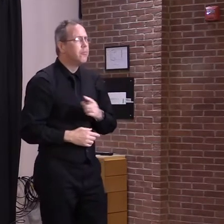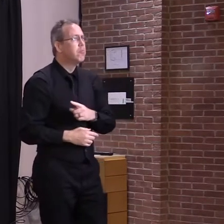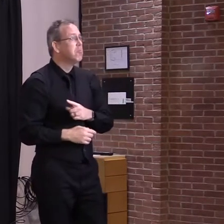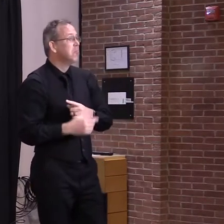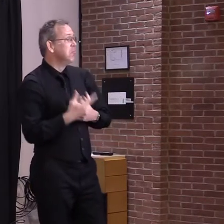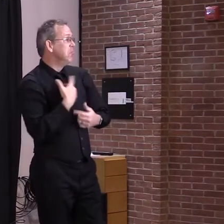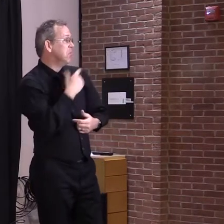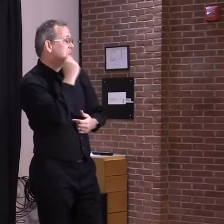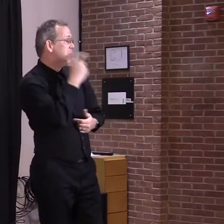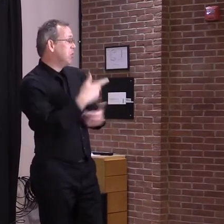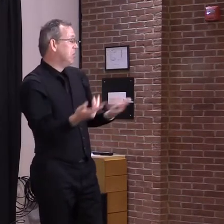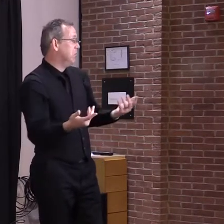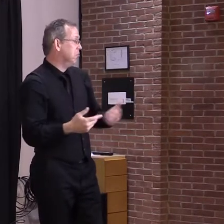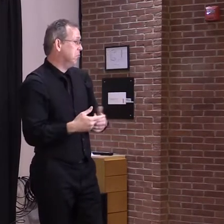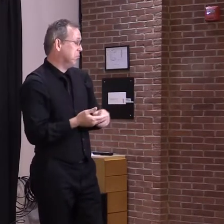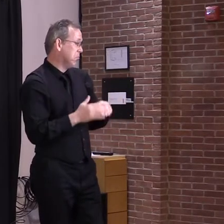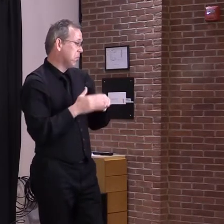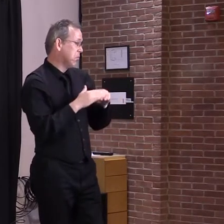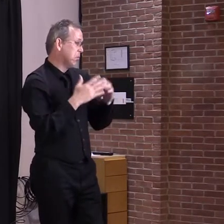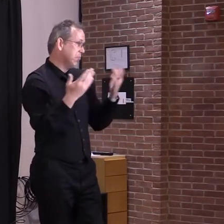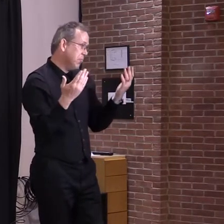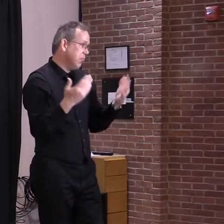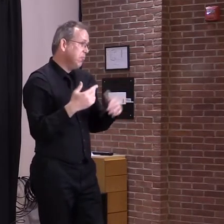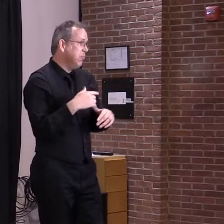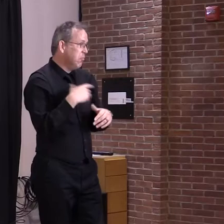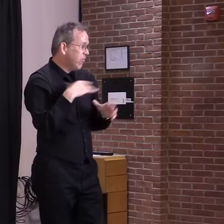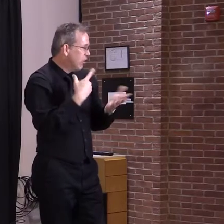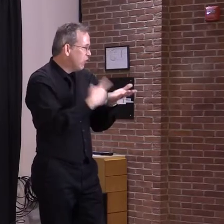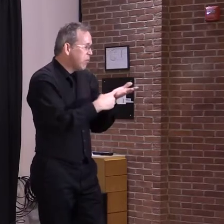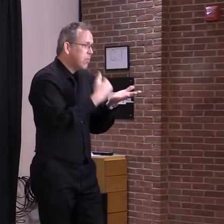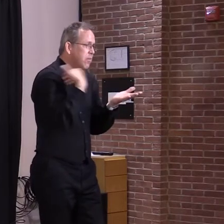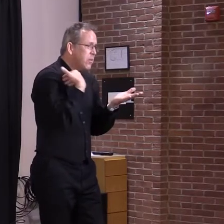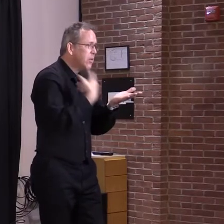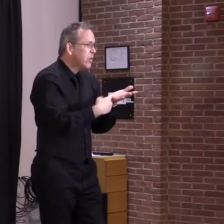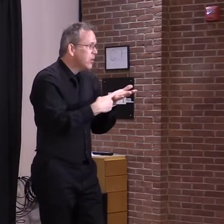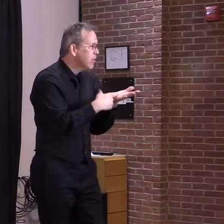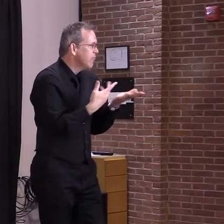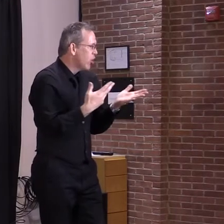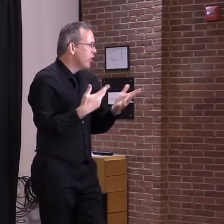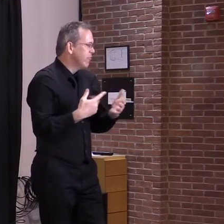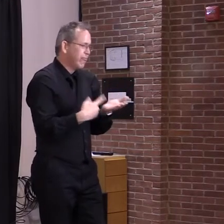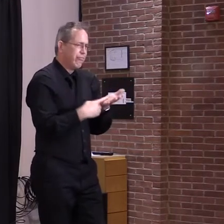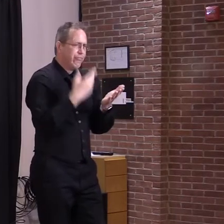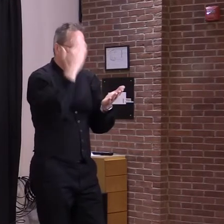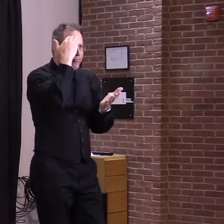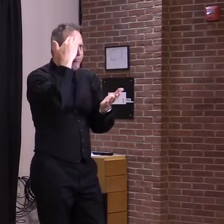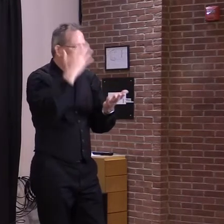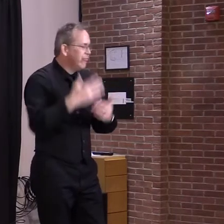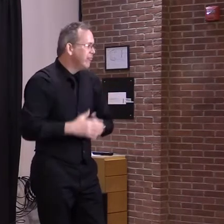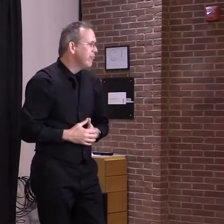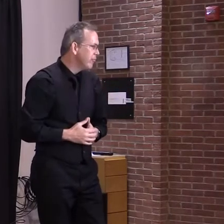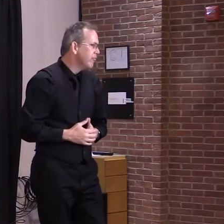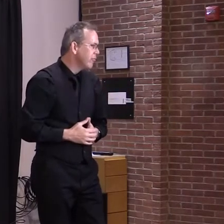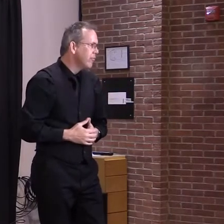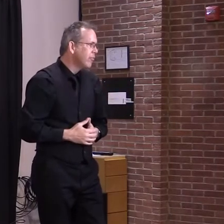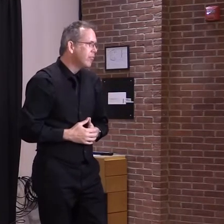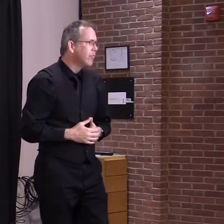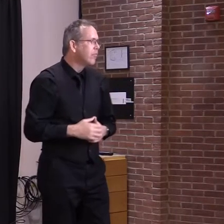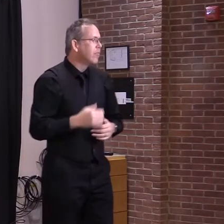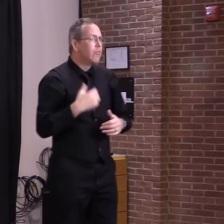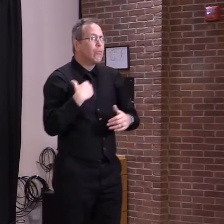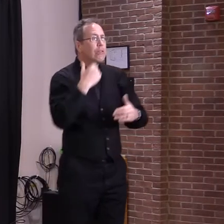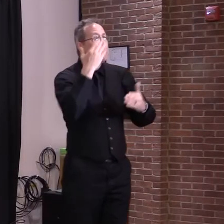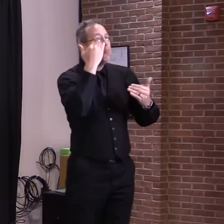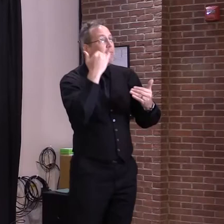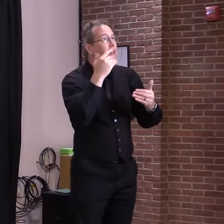talked about this in the past. Dr. Levine has talked about this as well. The expectation wasn't that COVID was going